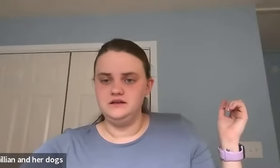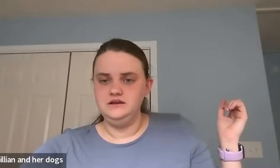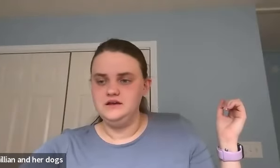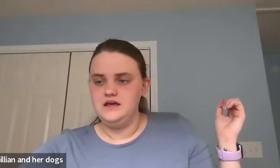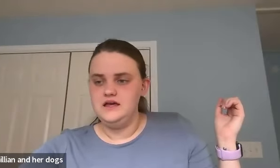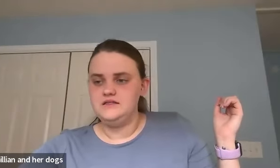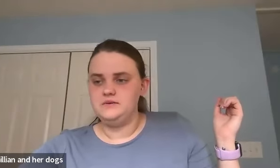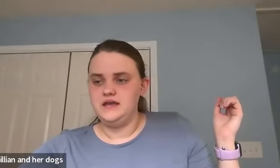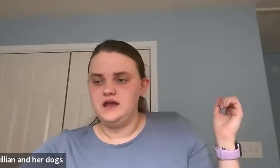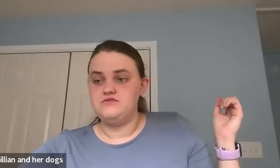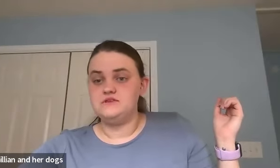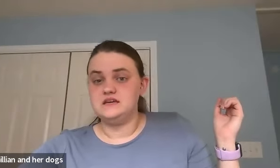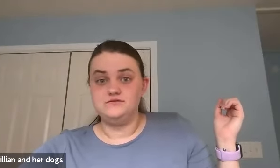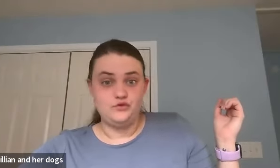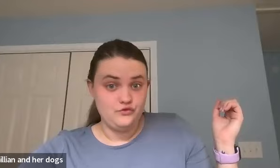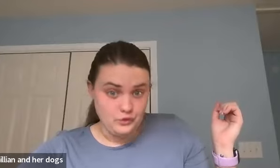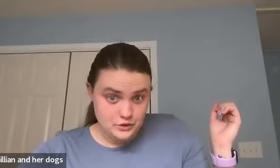Good. Then we have the sign for fruit,